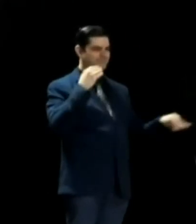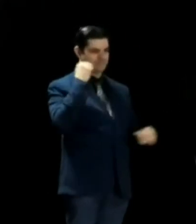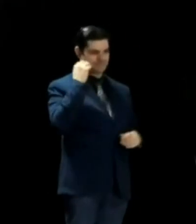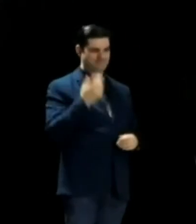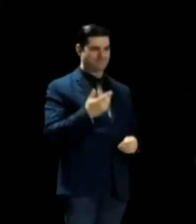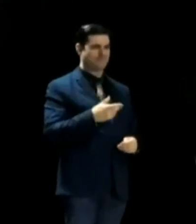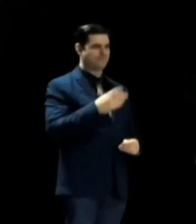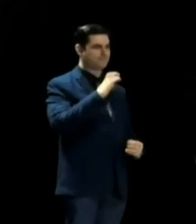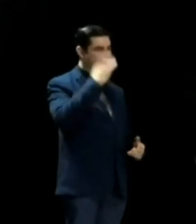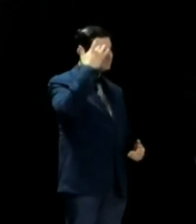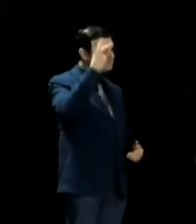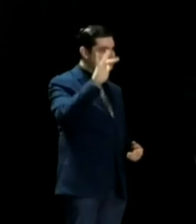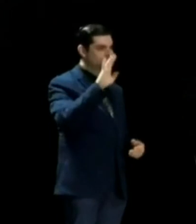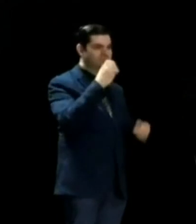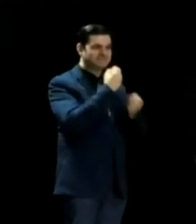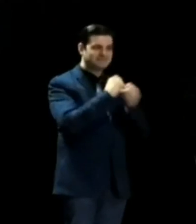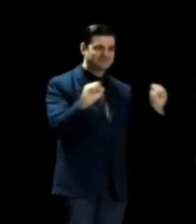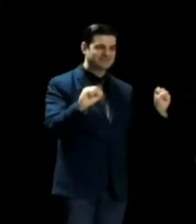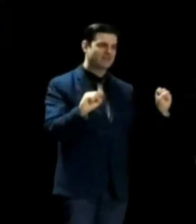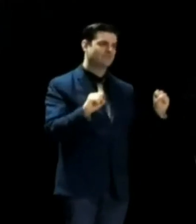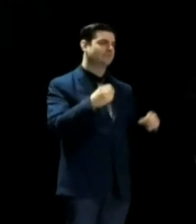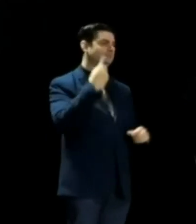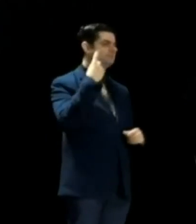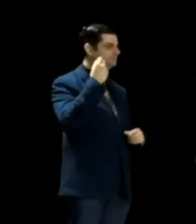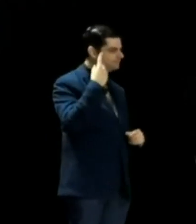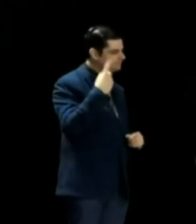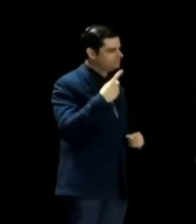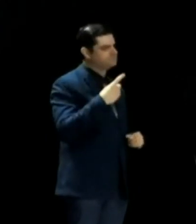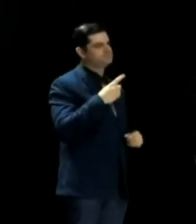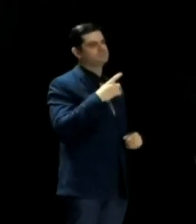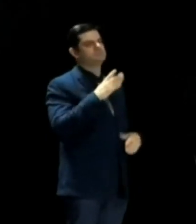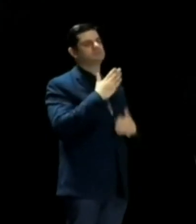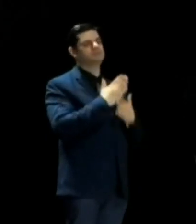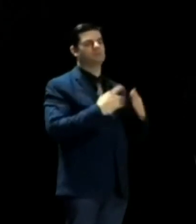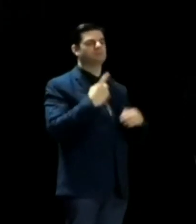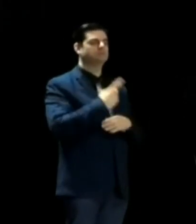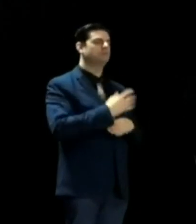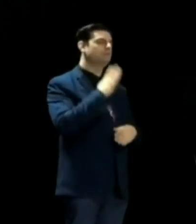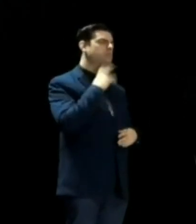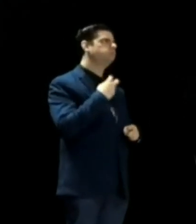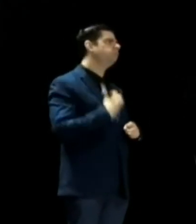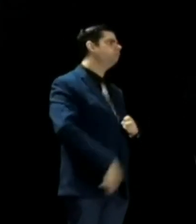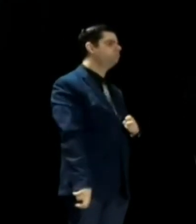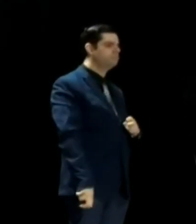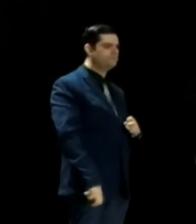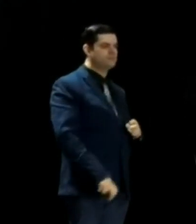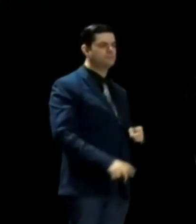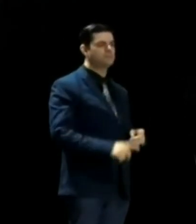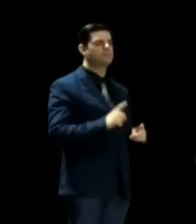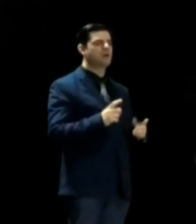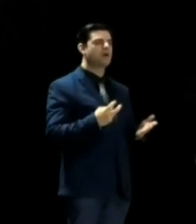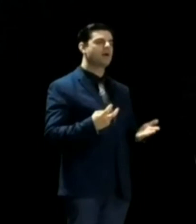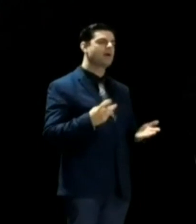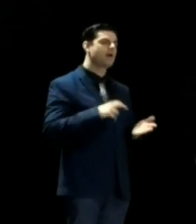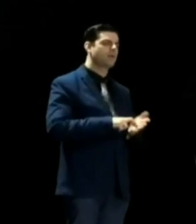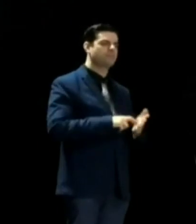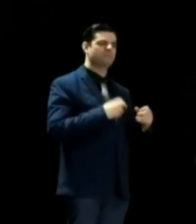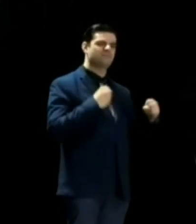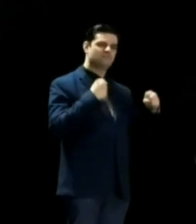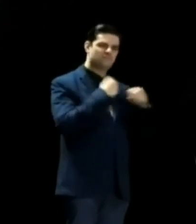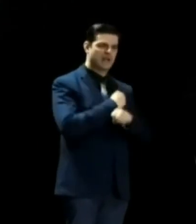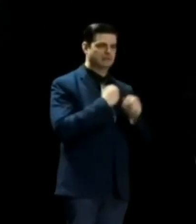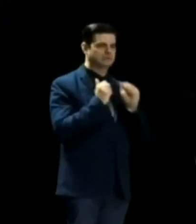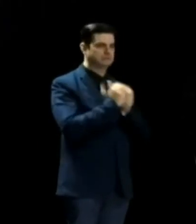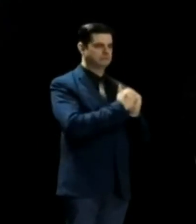this process, there's going to be days where we get knocked down, but we always get back up, and we fight together. So stay safe.